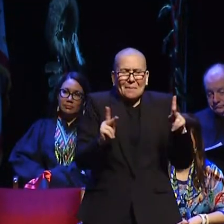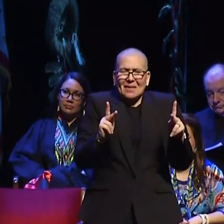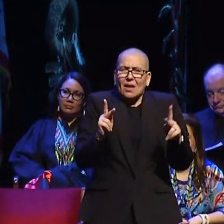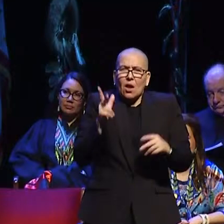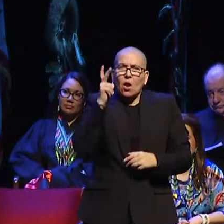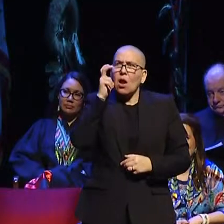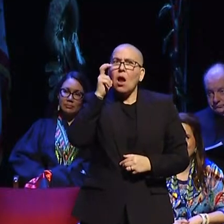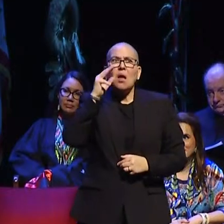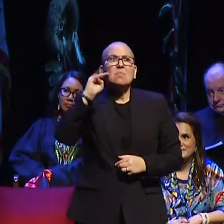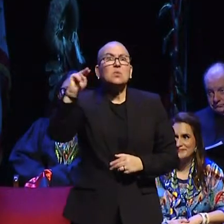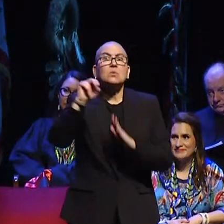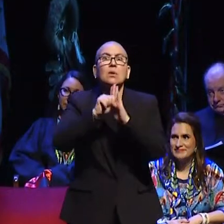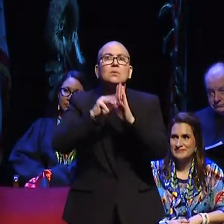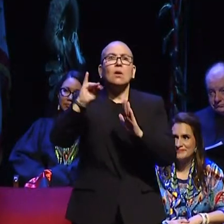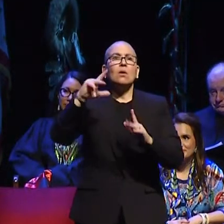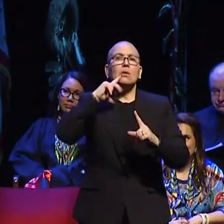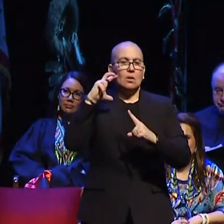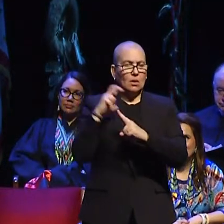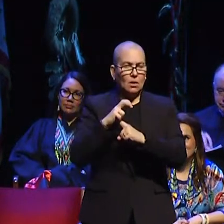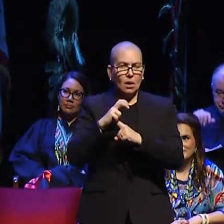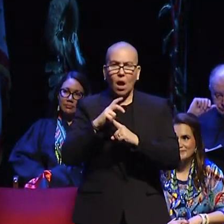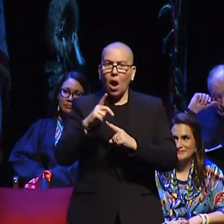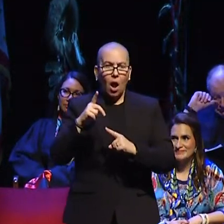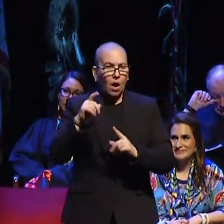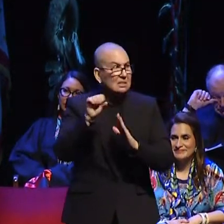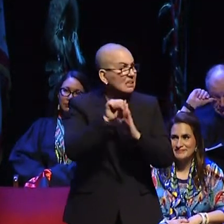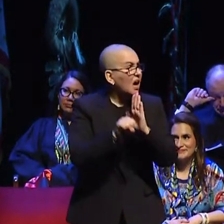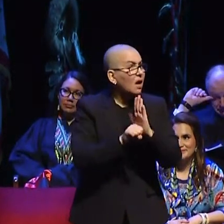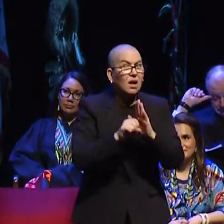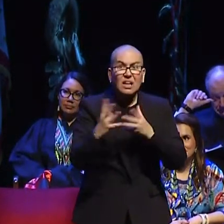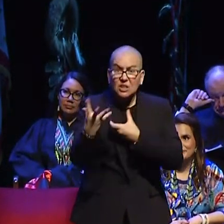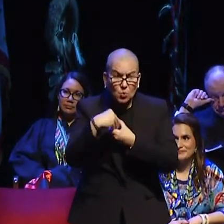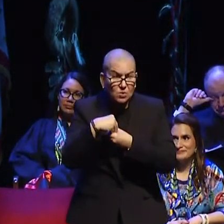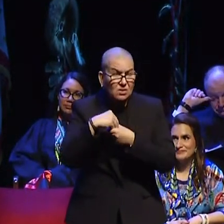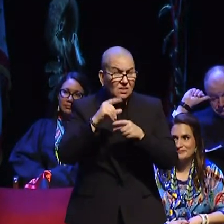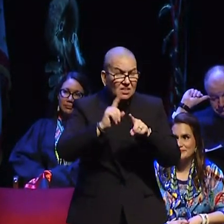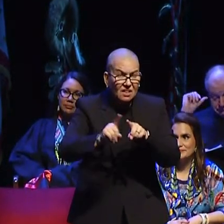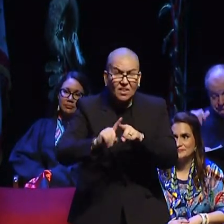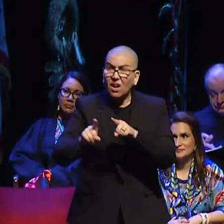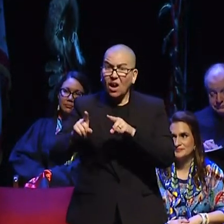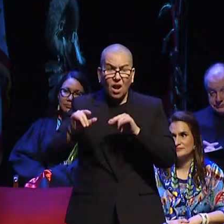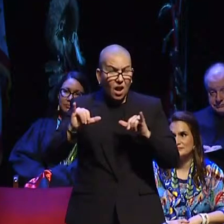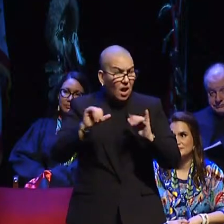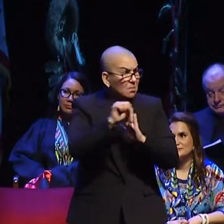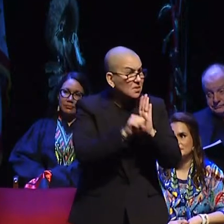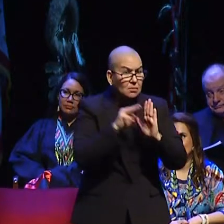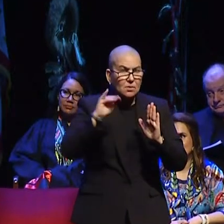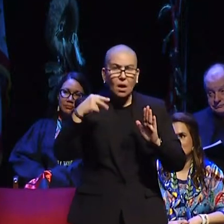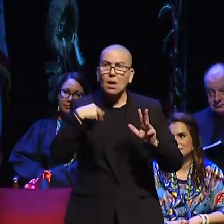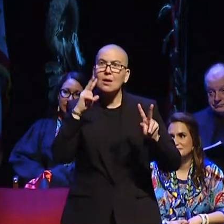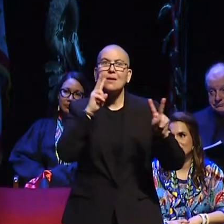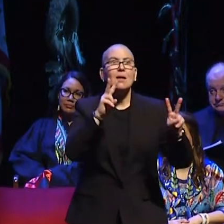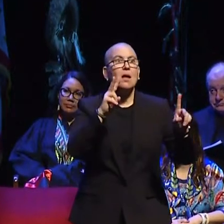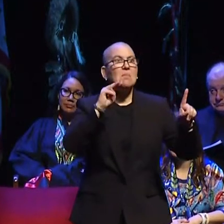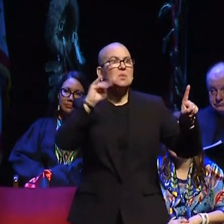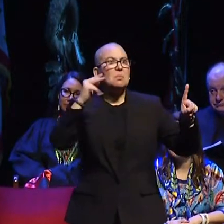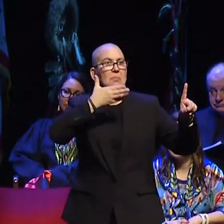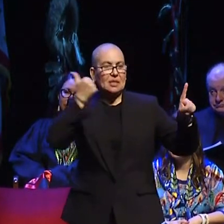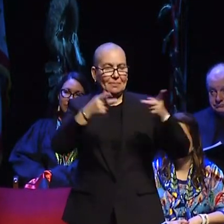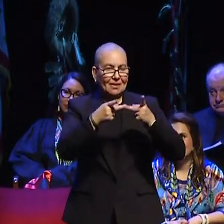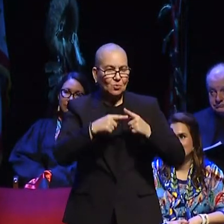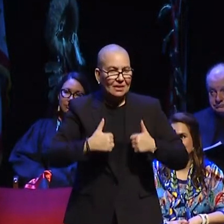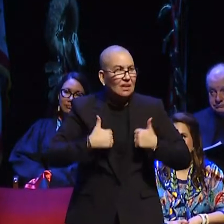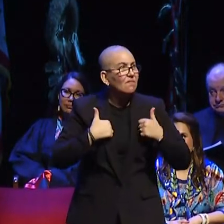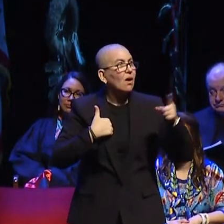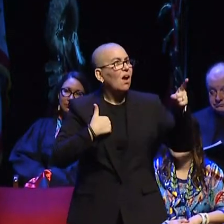Minnesota. Minnesota is a state where everyone's included. Minnesota is a state that's looking towards the future. Minnesota is a state that values their